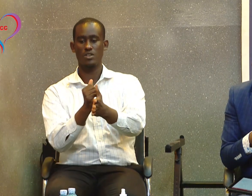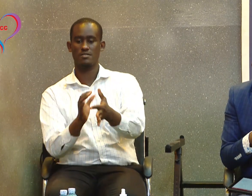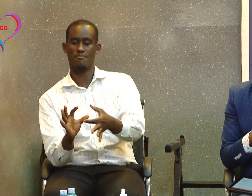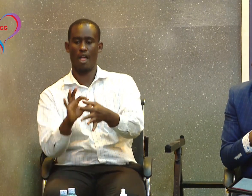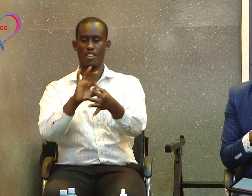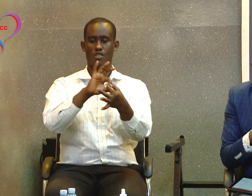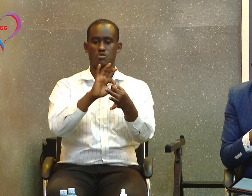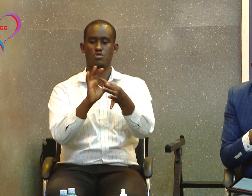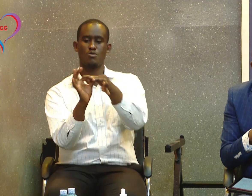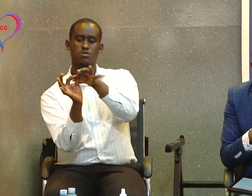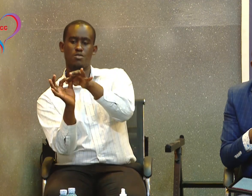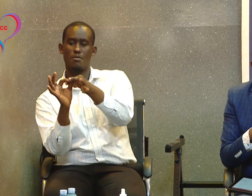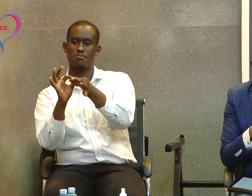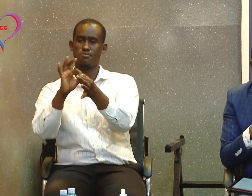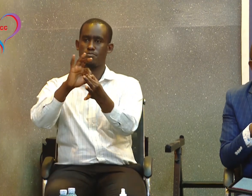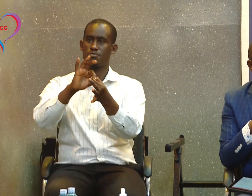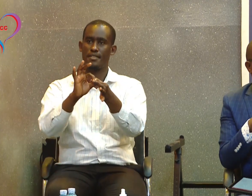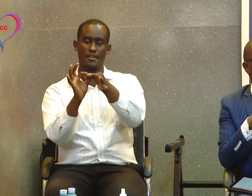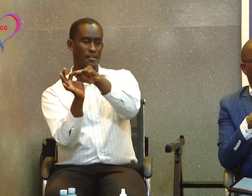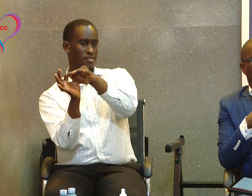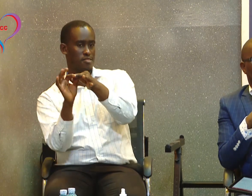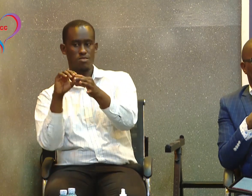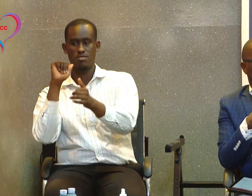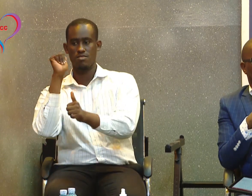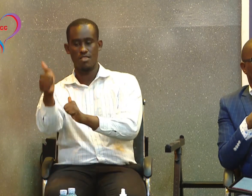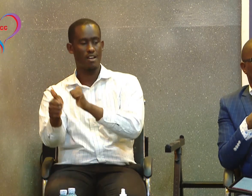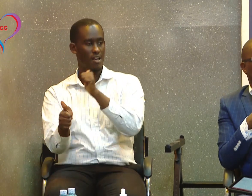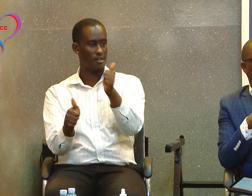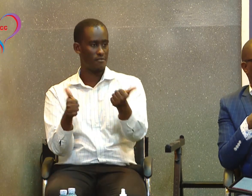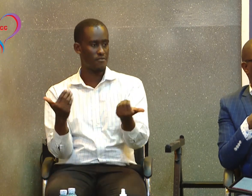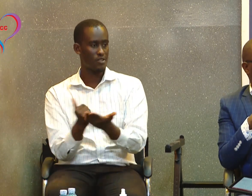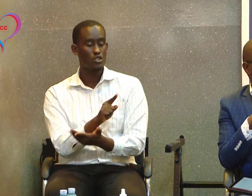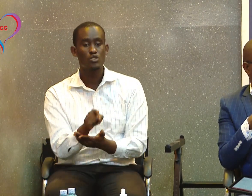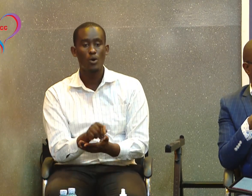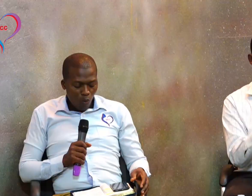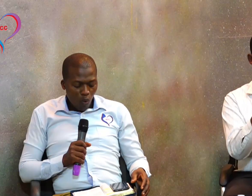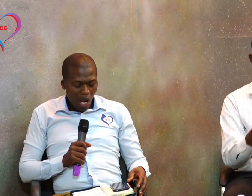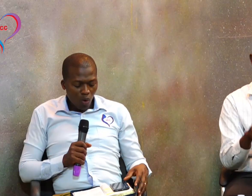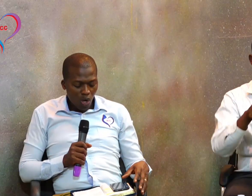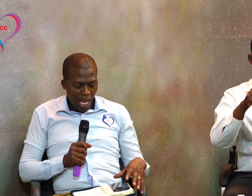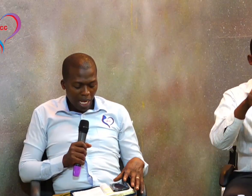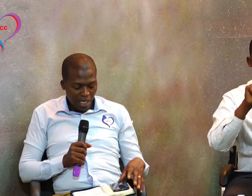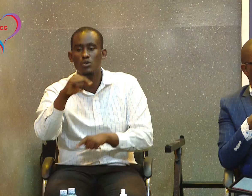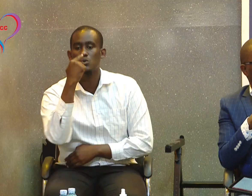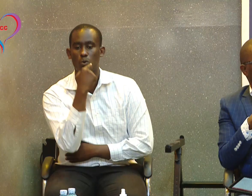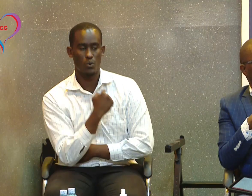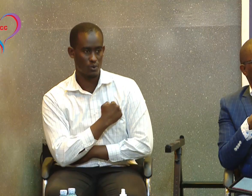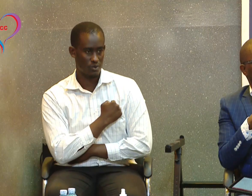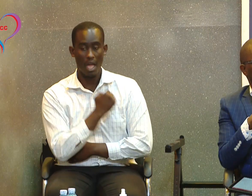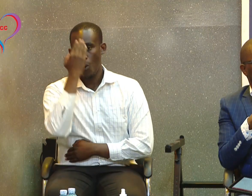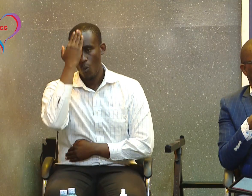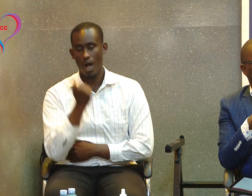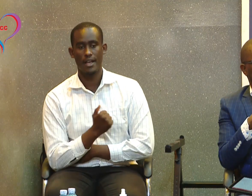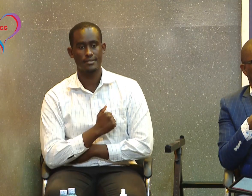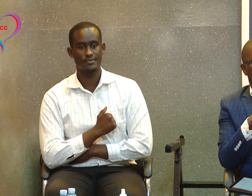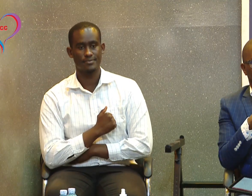Nga benyini nyini bezaamu amaanyi. Who is your friend? Mukwano gwo yani. And why?